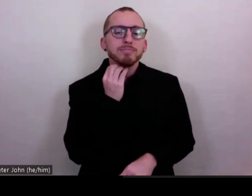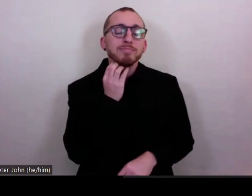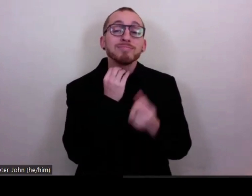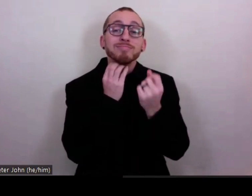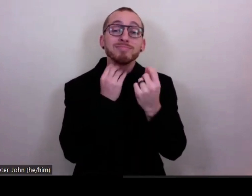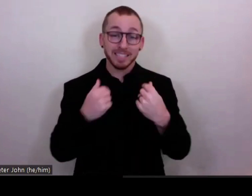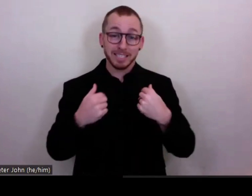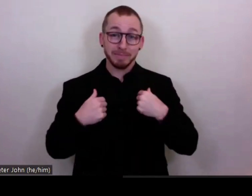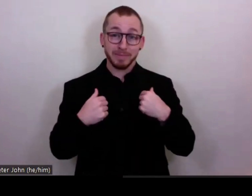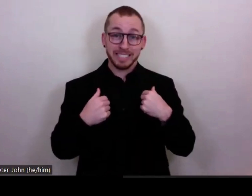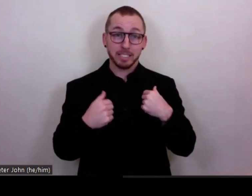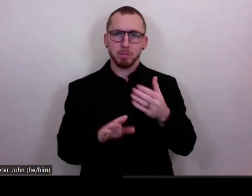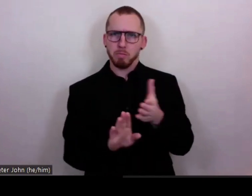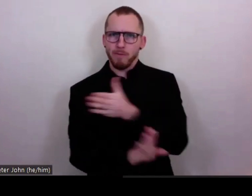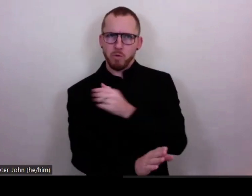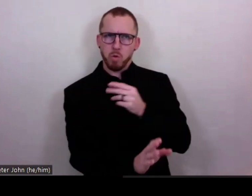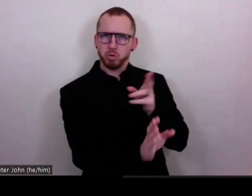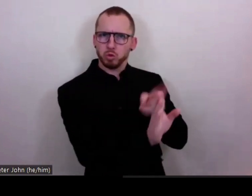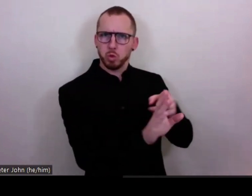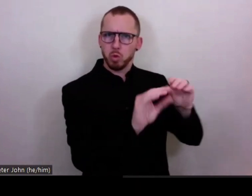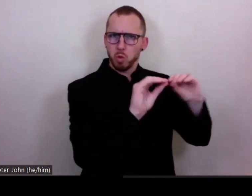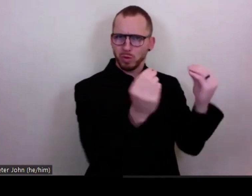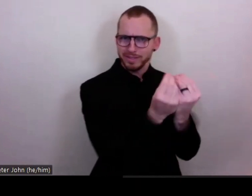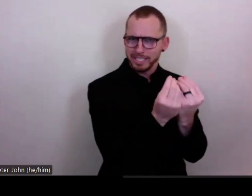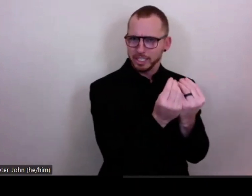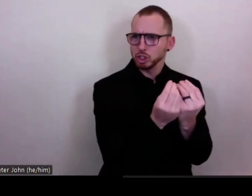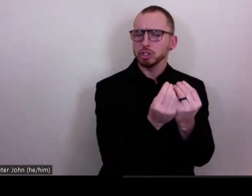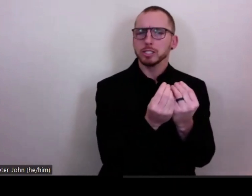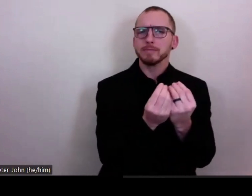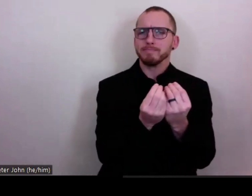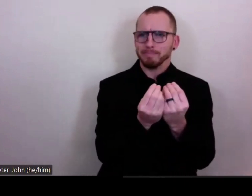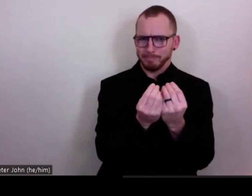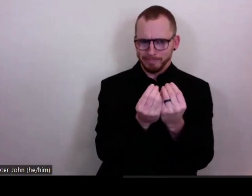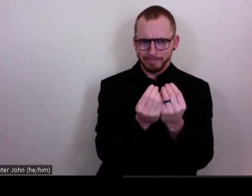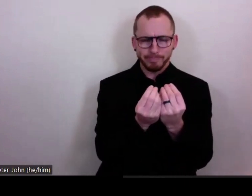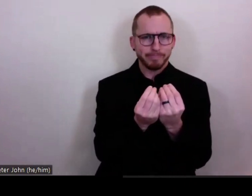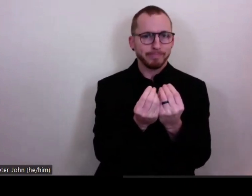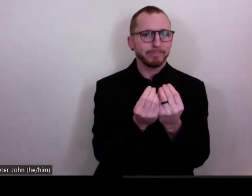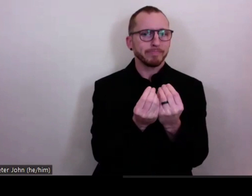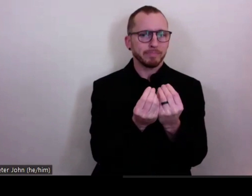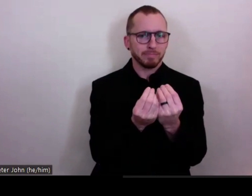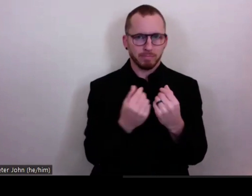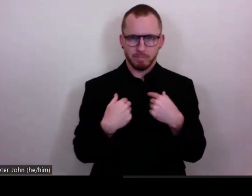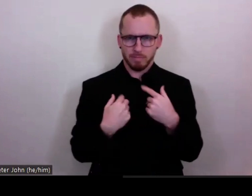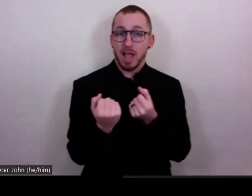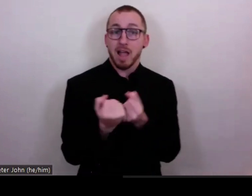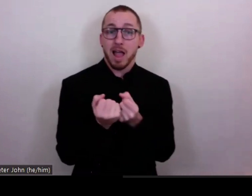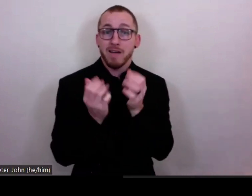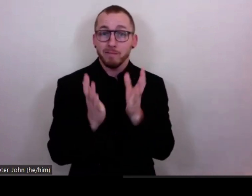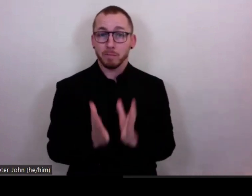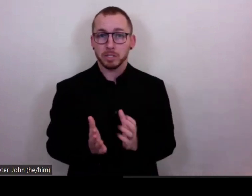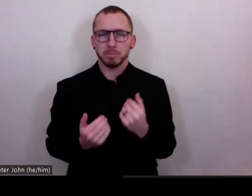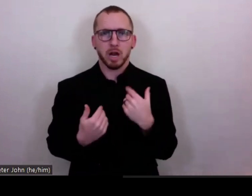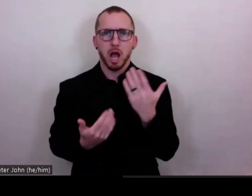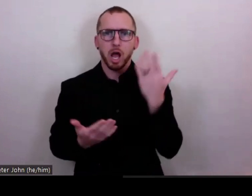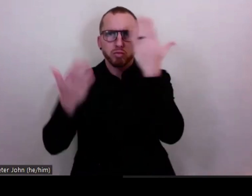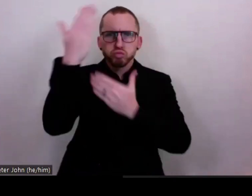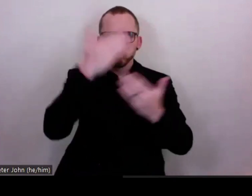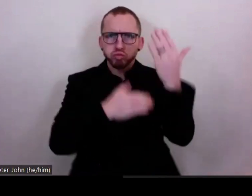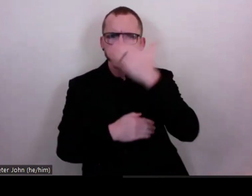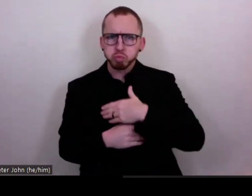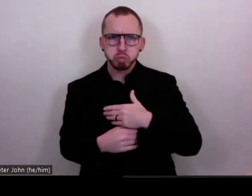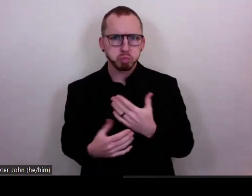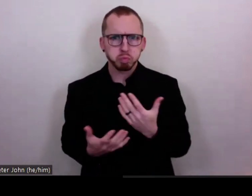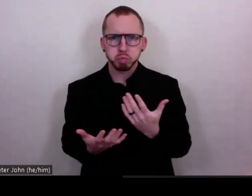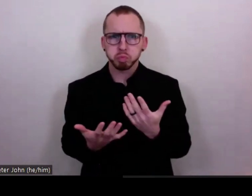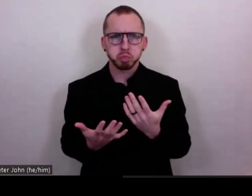I kept seeing all the violations, and that was not my role. My role was to advocate for the residents. Because